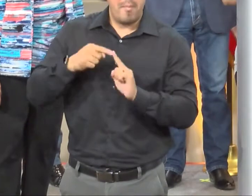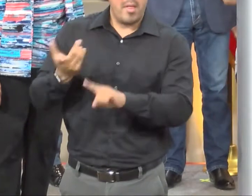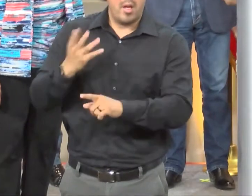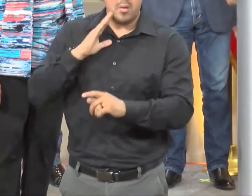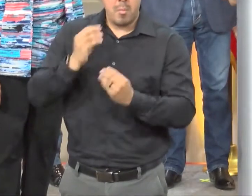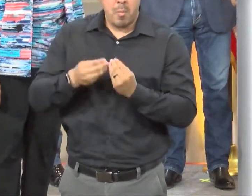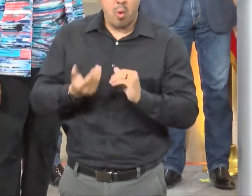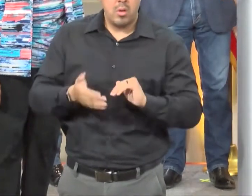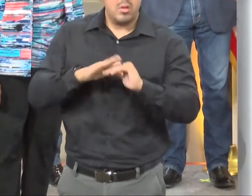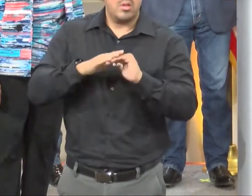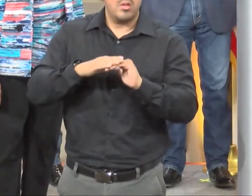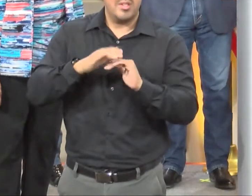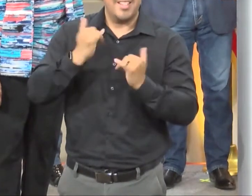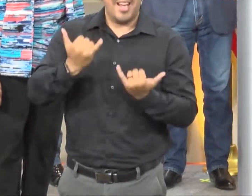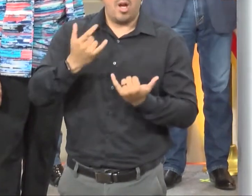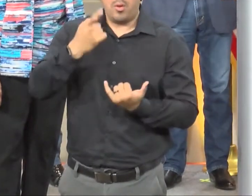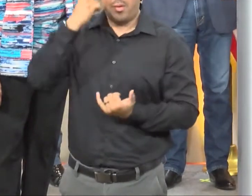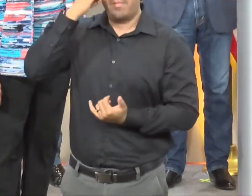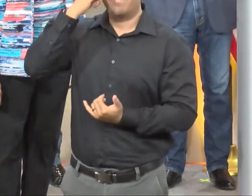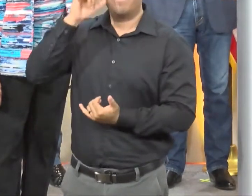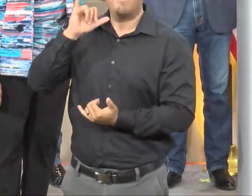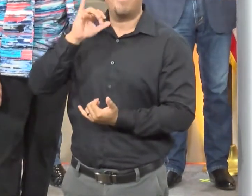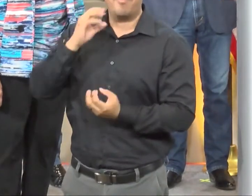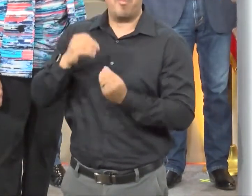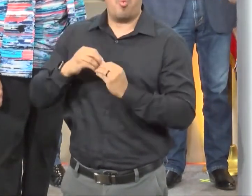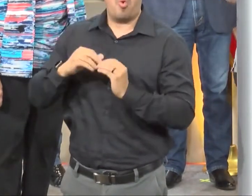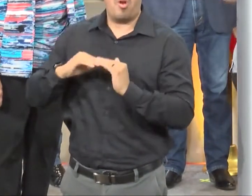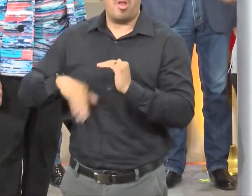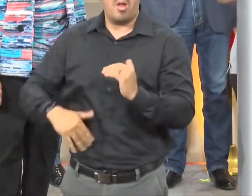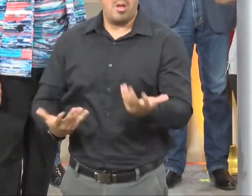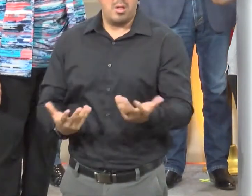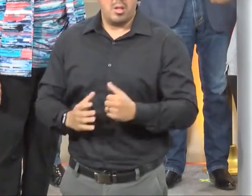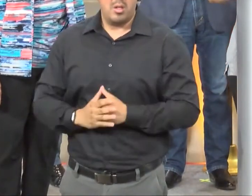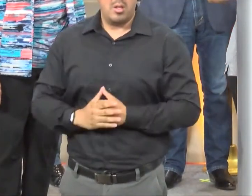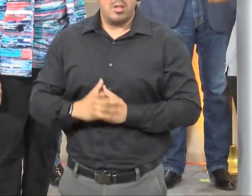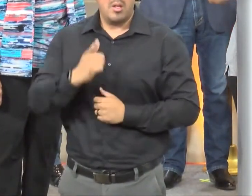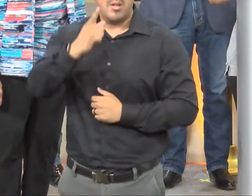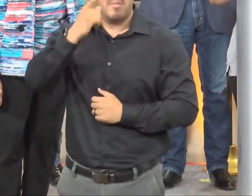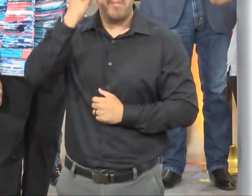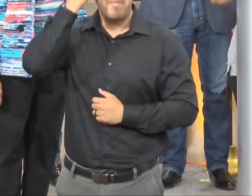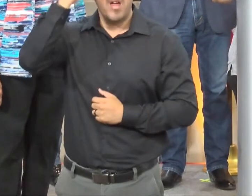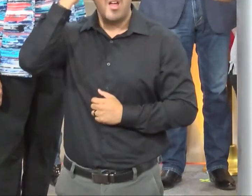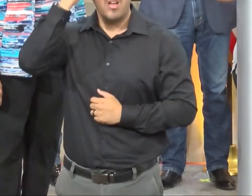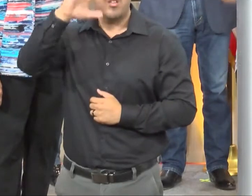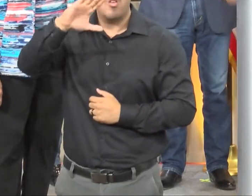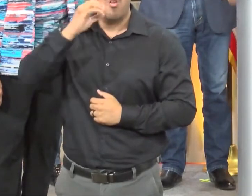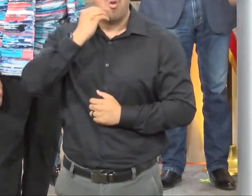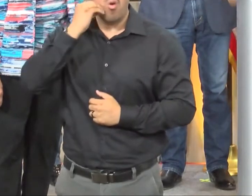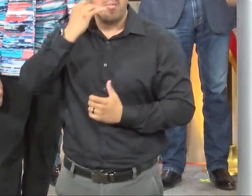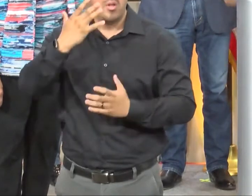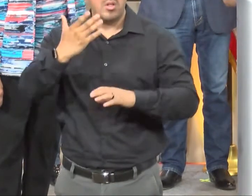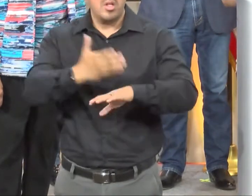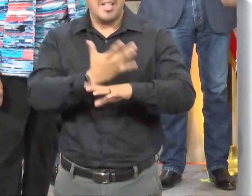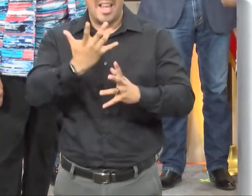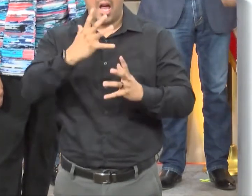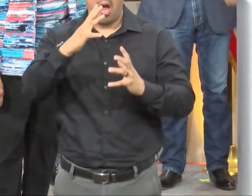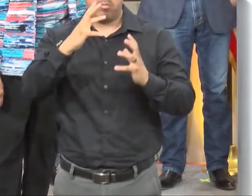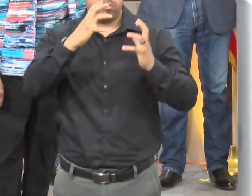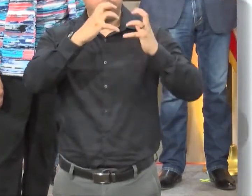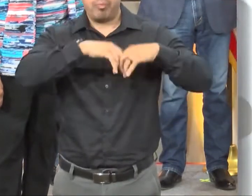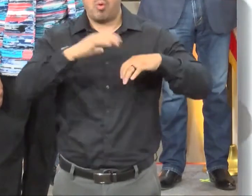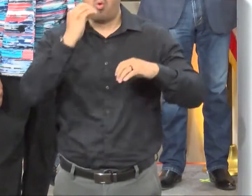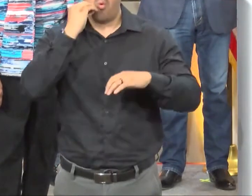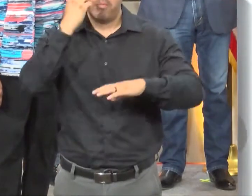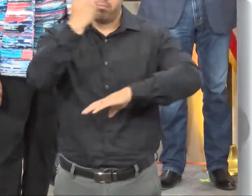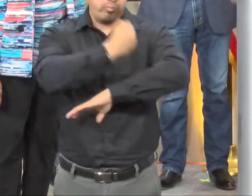can figure out what happens to it, right? Can you imagine having your home rebuilt? It's demolished now. But